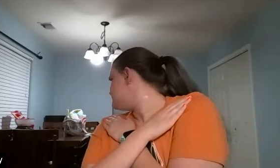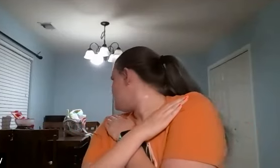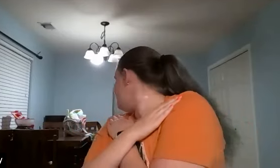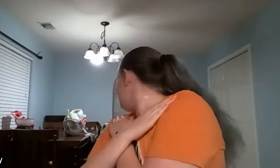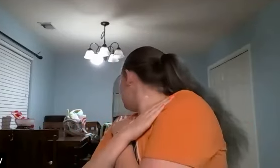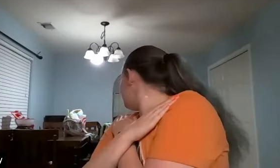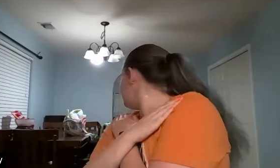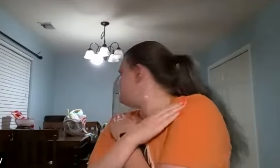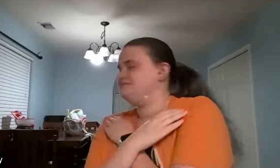Oh, Meredith.